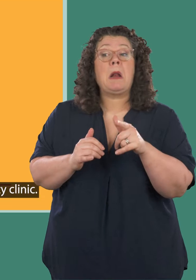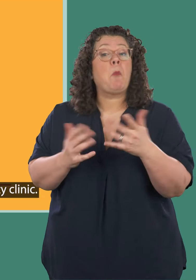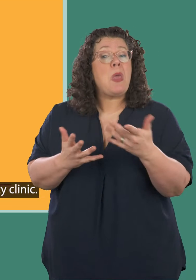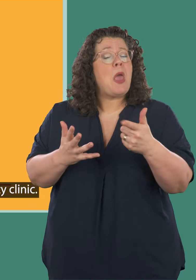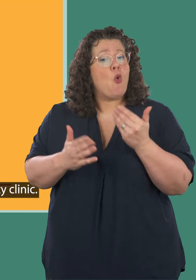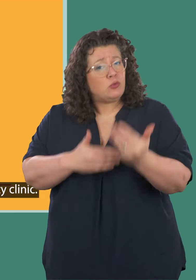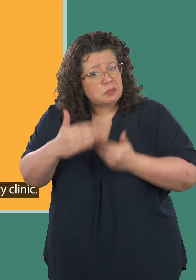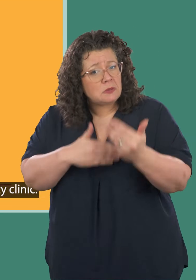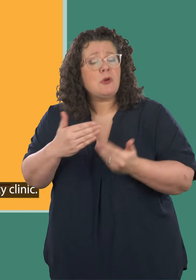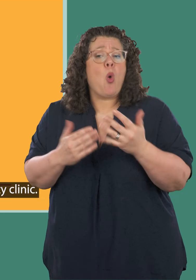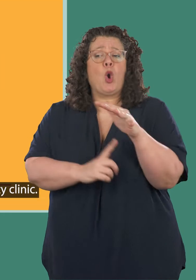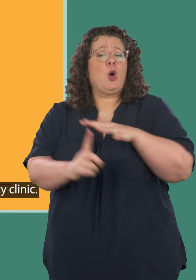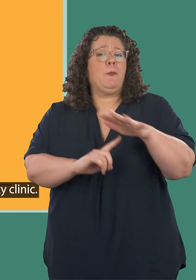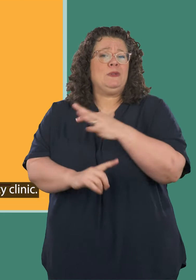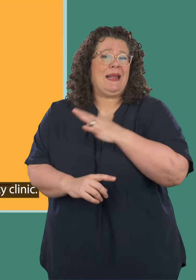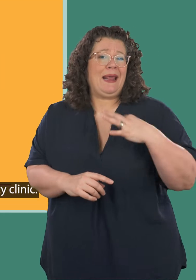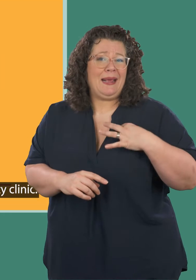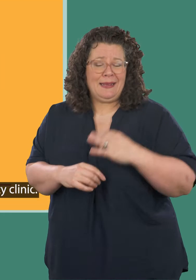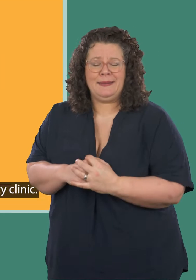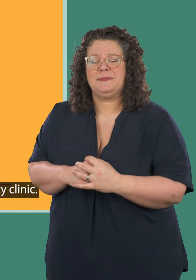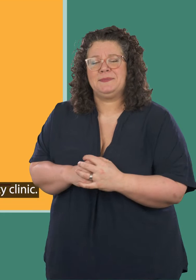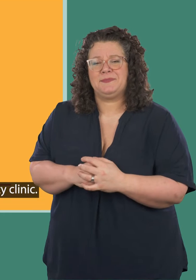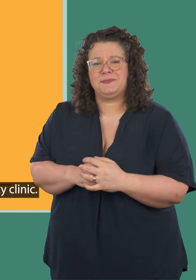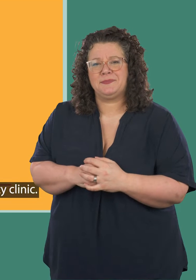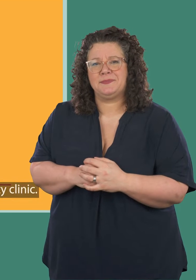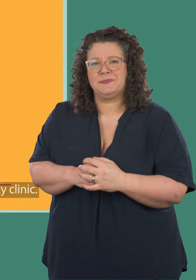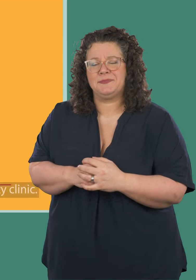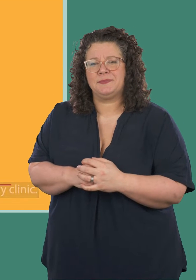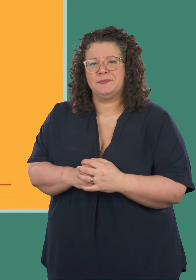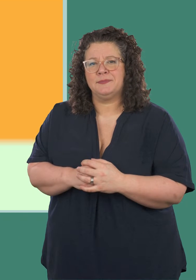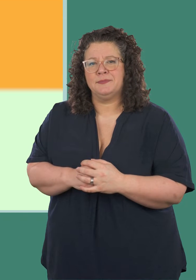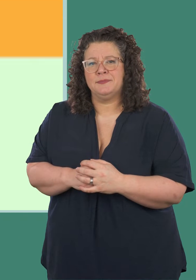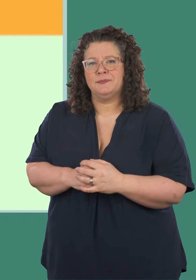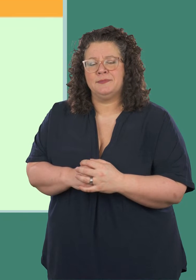Screening may take place in hospital or at a community clinic.